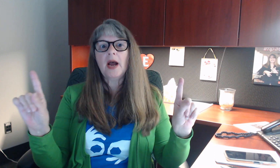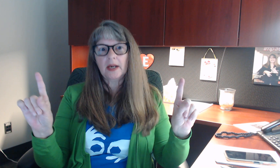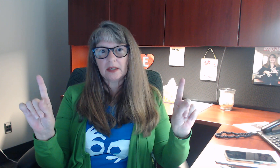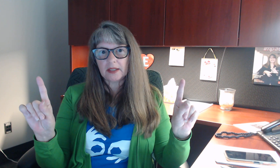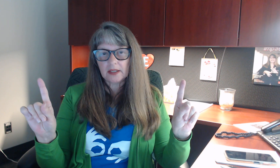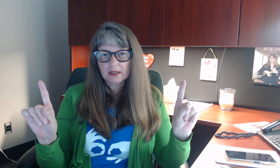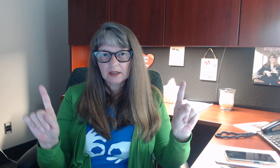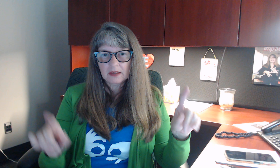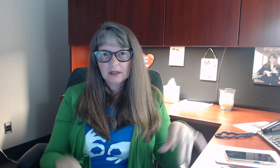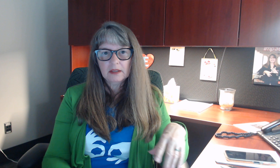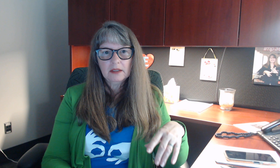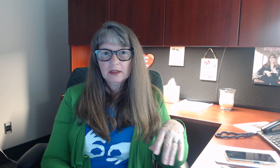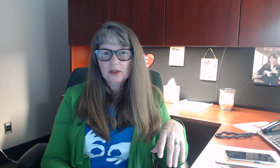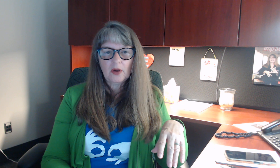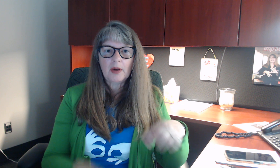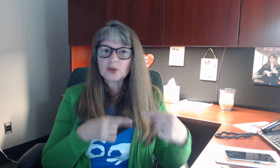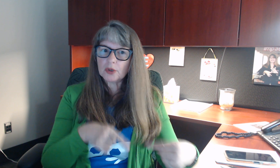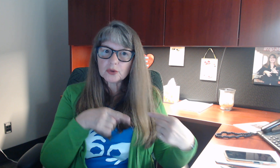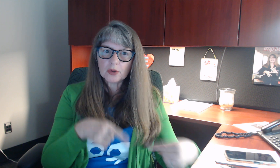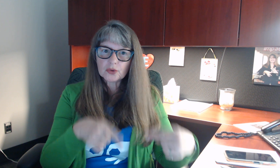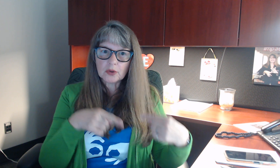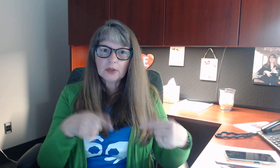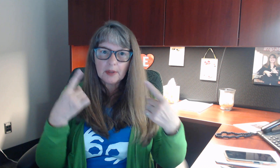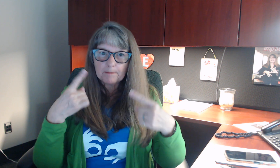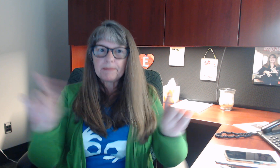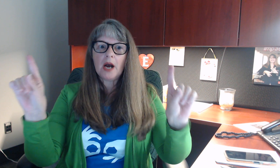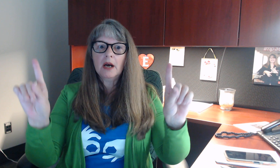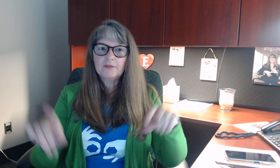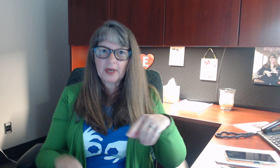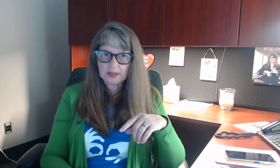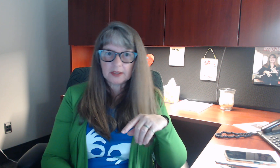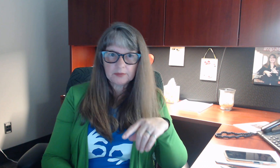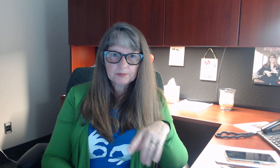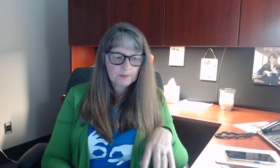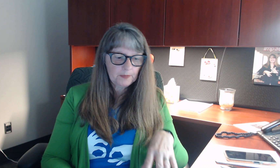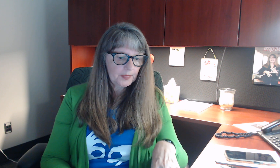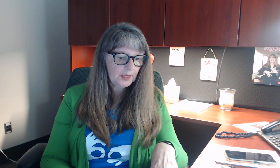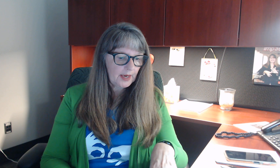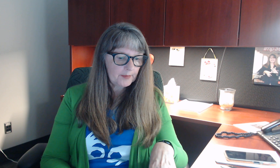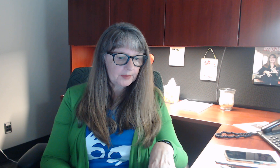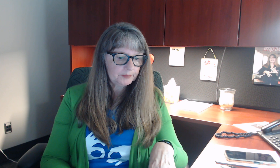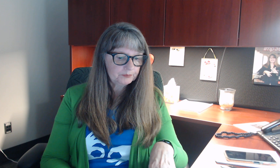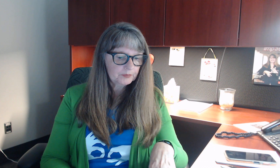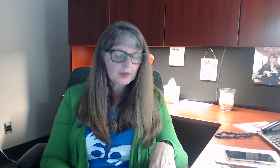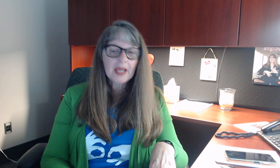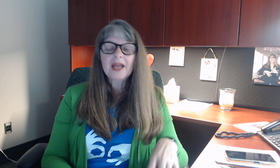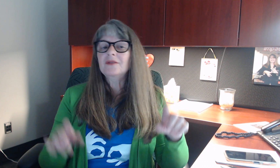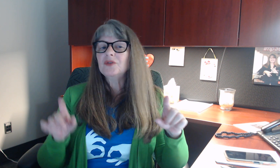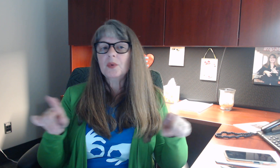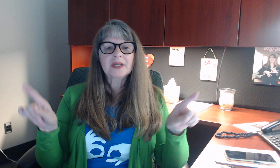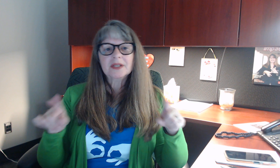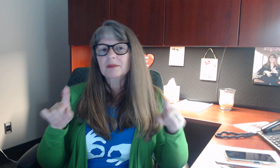Finally. You know, I struggle, and then p. Finally, it happened. If you want to conduct